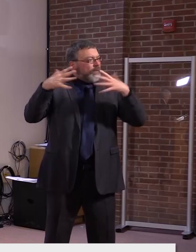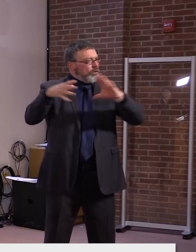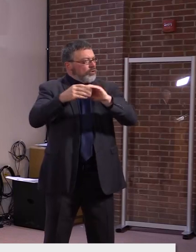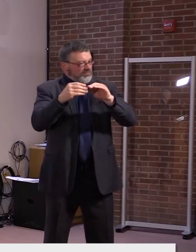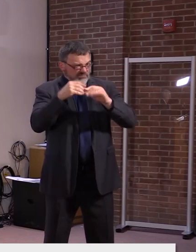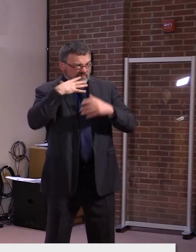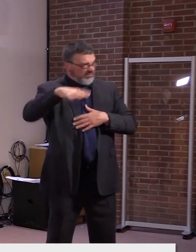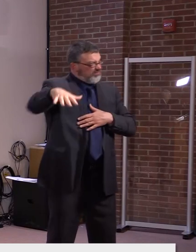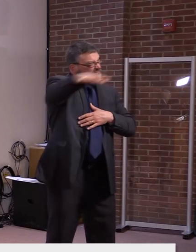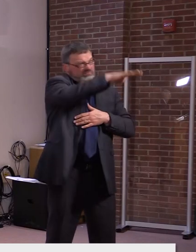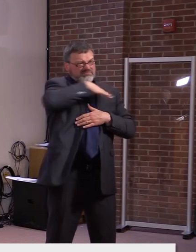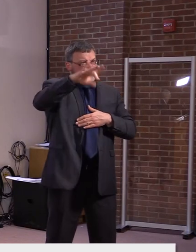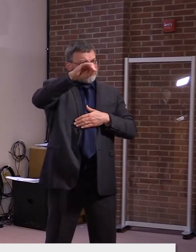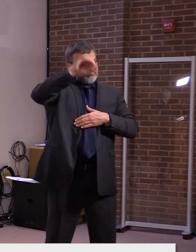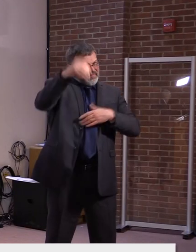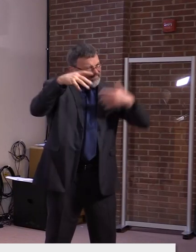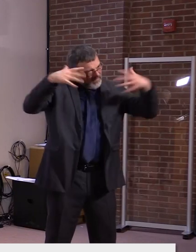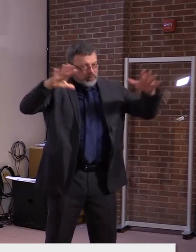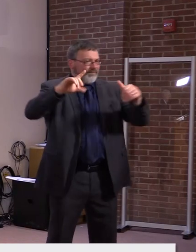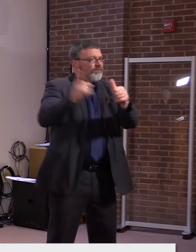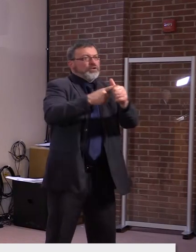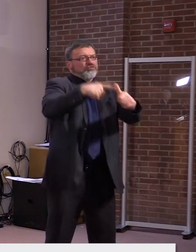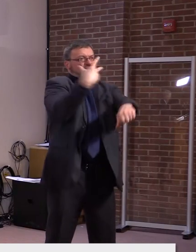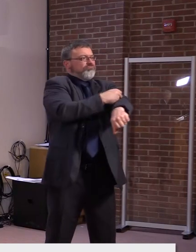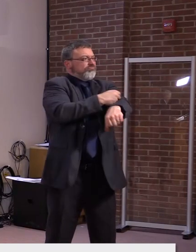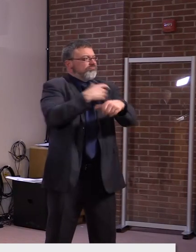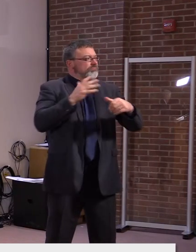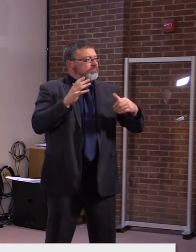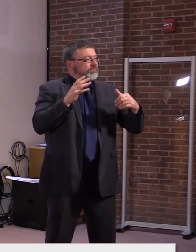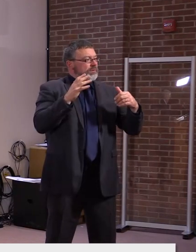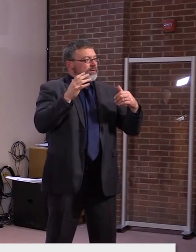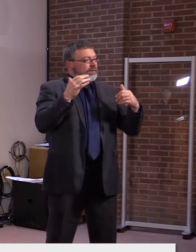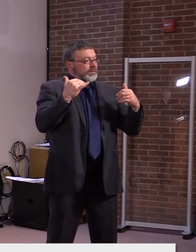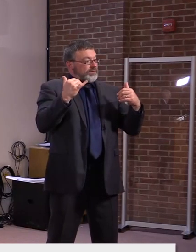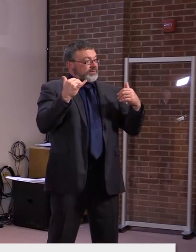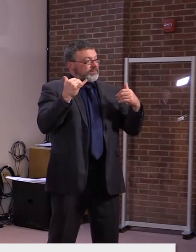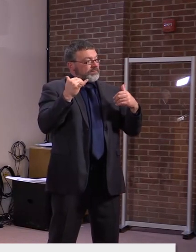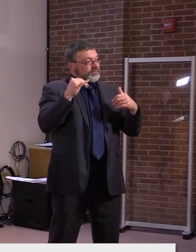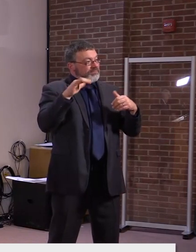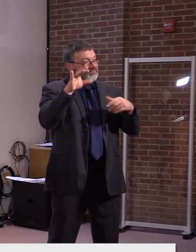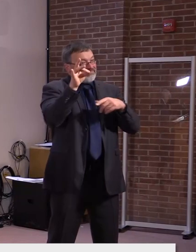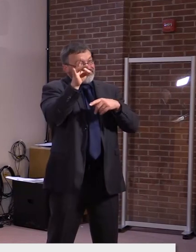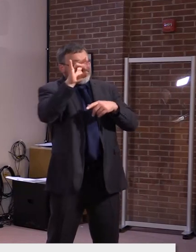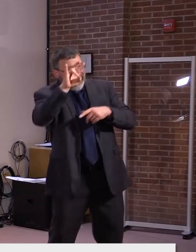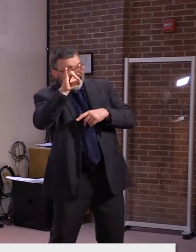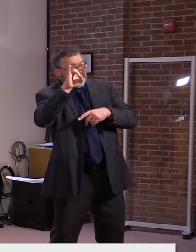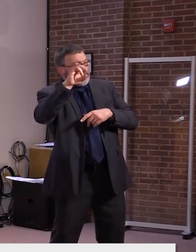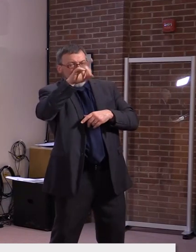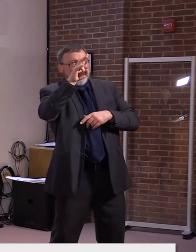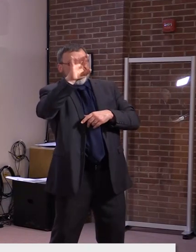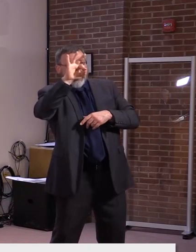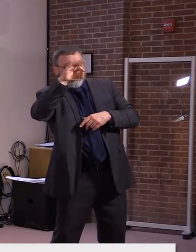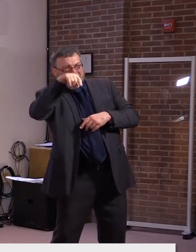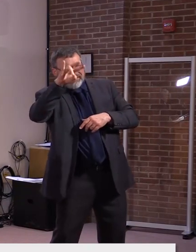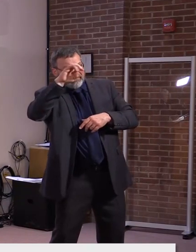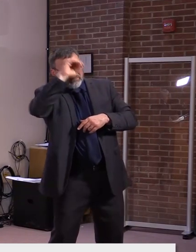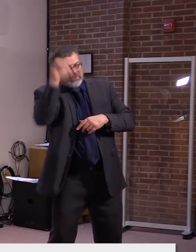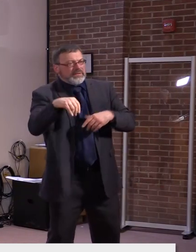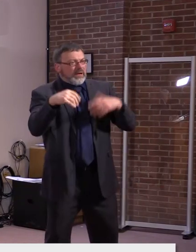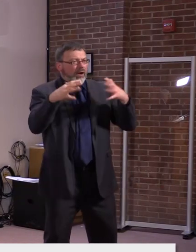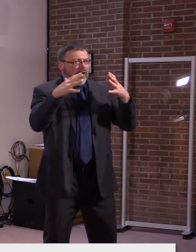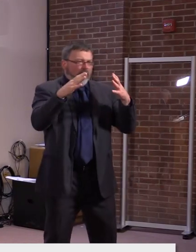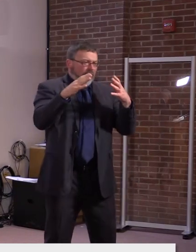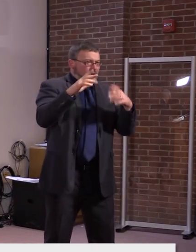vaccine. And we are at 70.9% of the entire state population being fully vaccinated. And